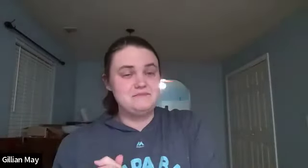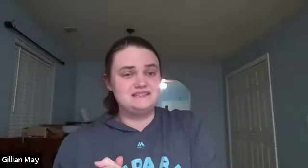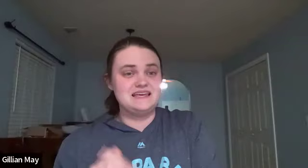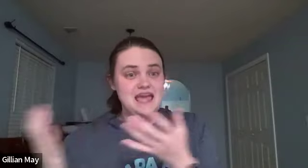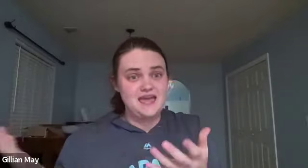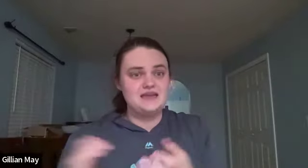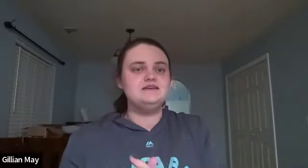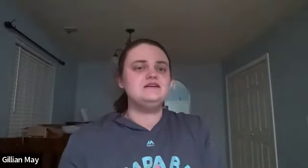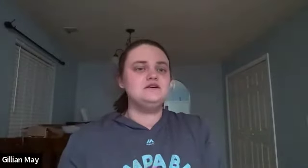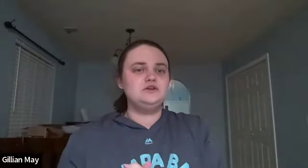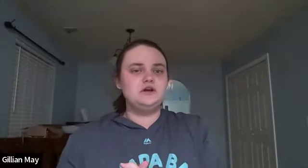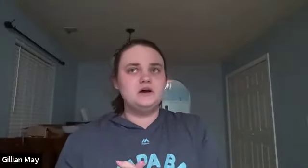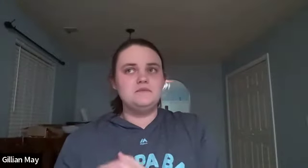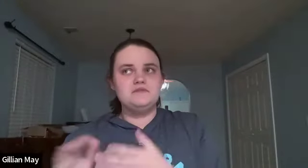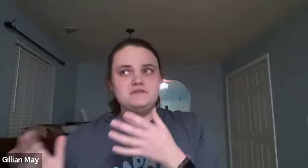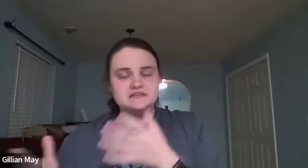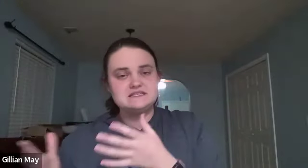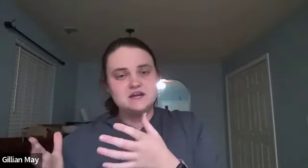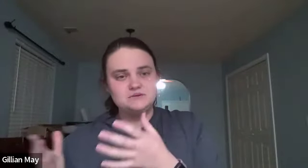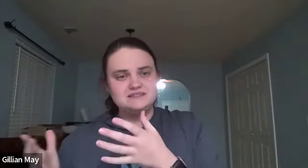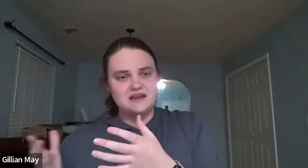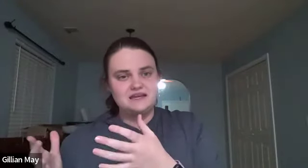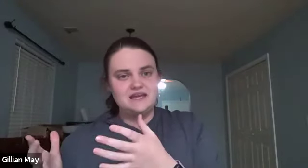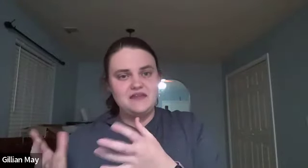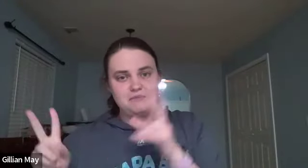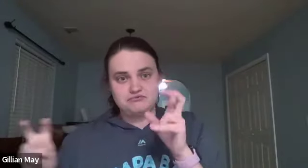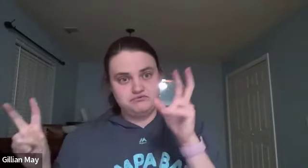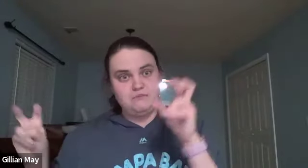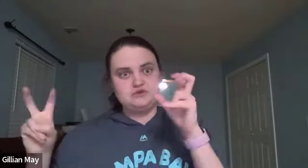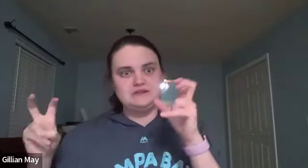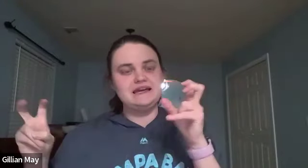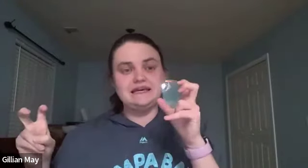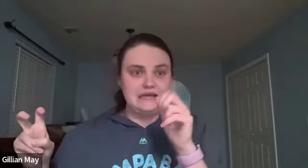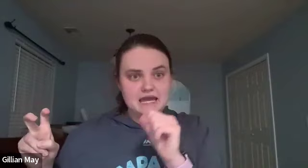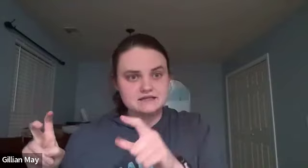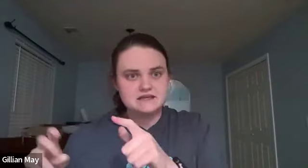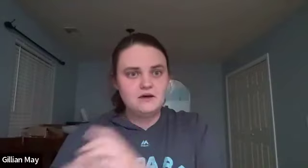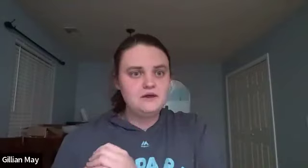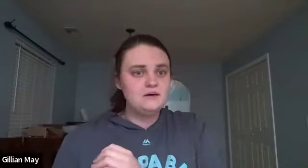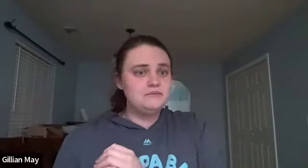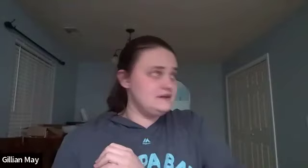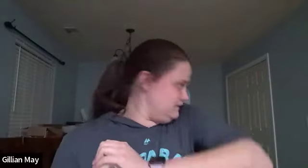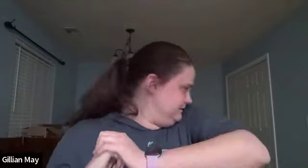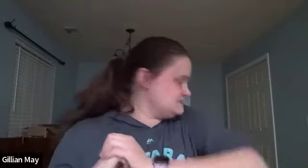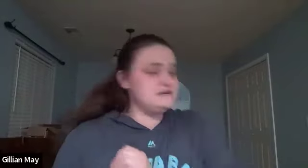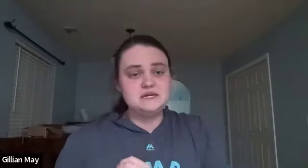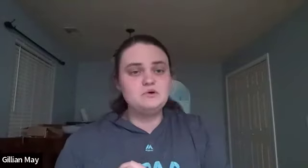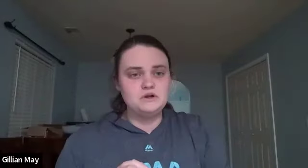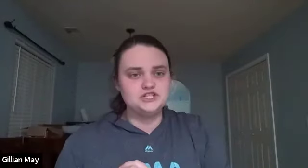may say, hey, this is how you would sign it in that proper like ASL, but some people will just